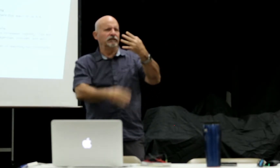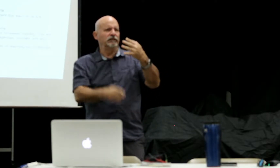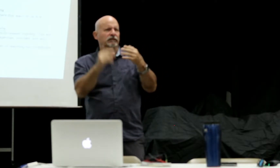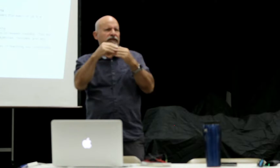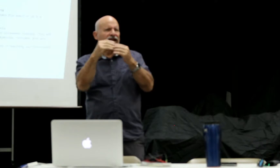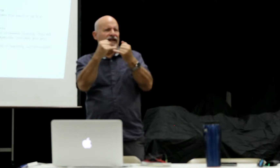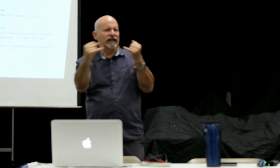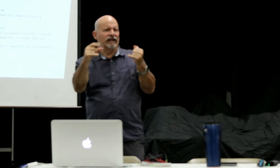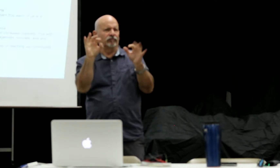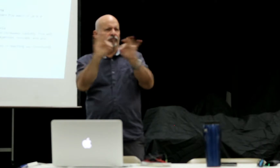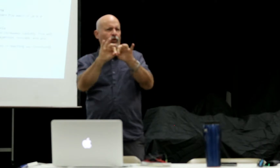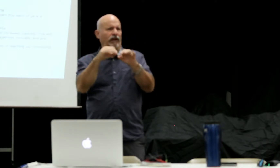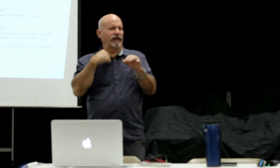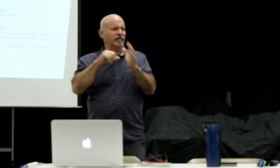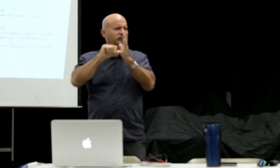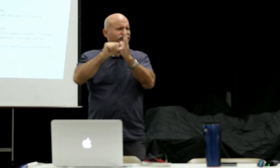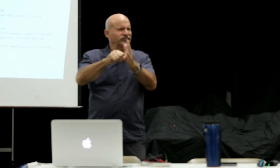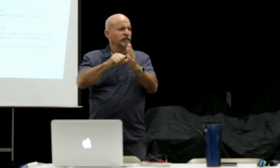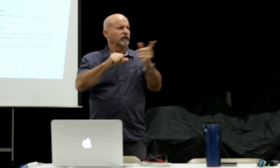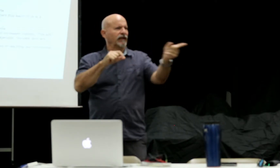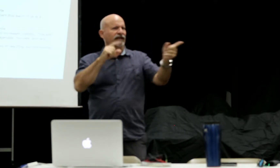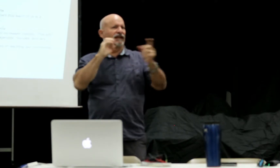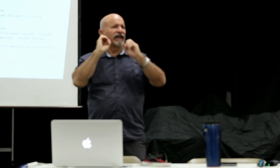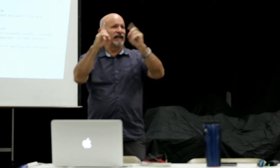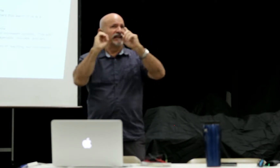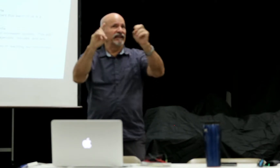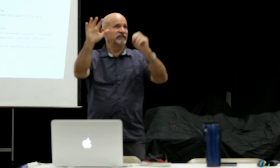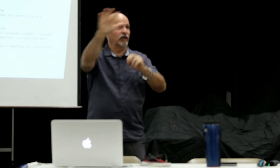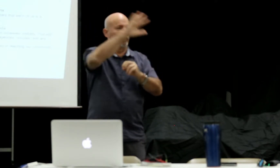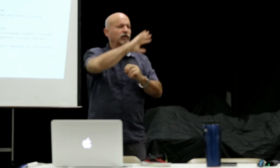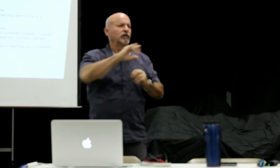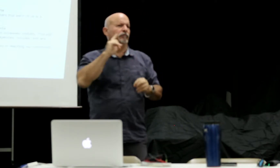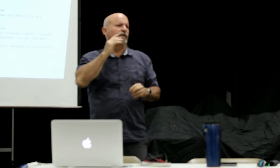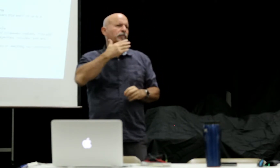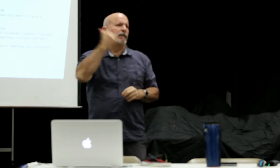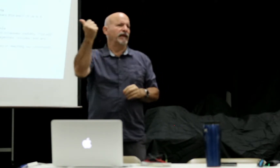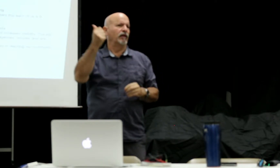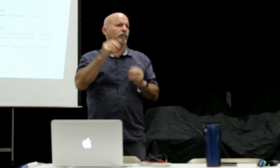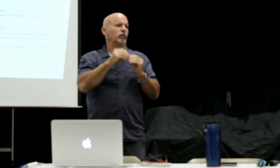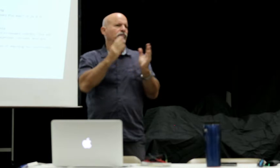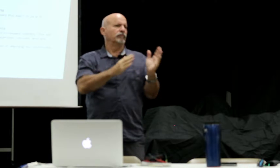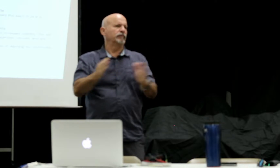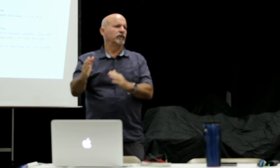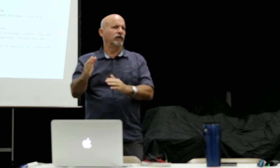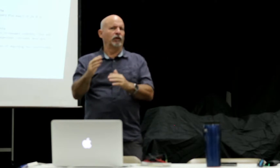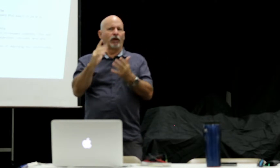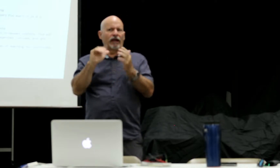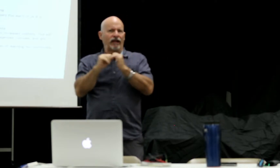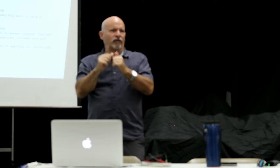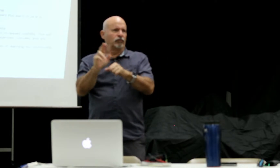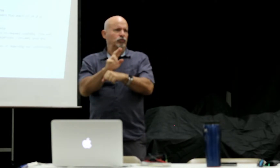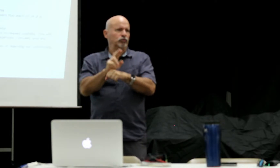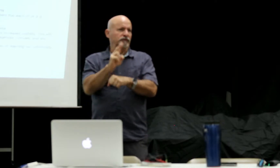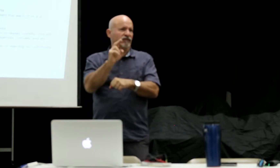not be allowed in the classroom. I know Michelle was talking about healthcare settings, but I think in education in general, right, we just need to be